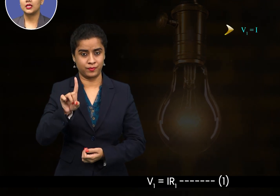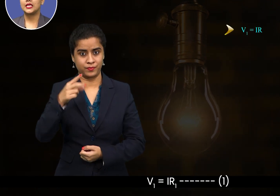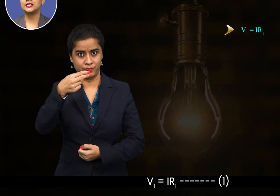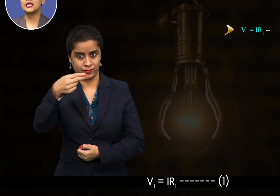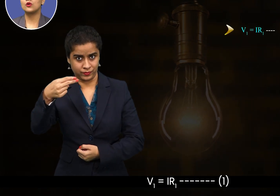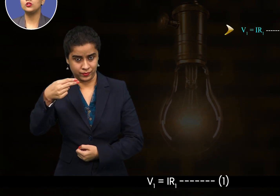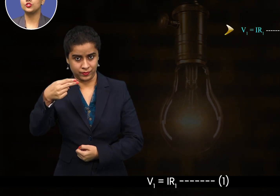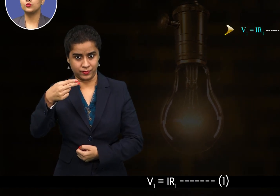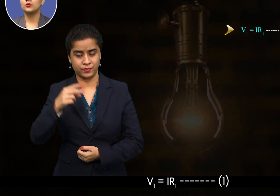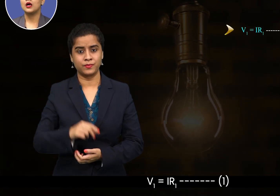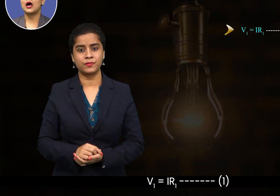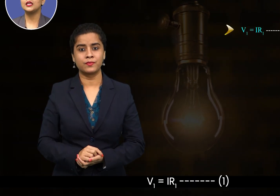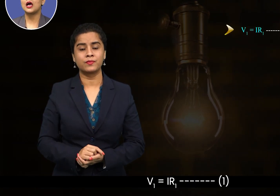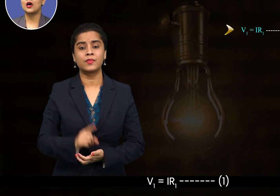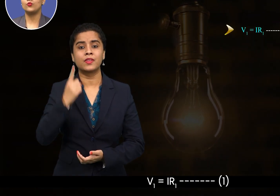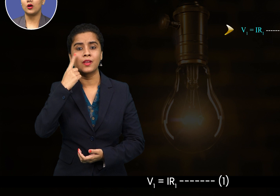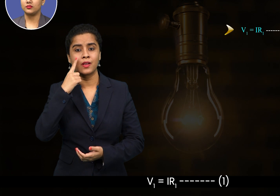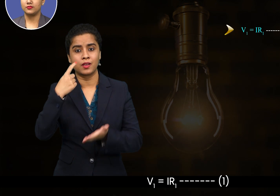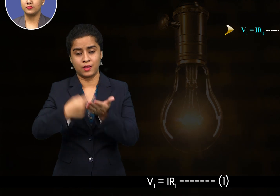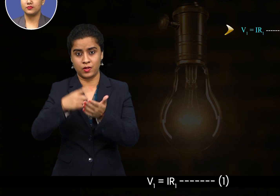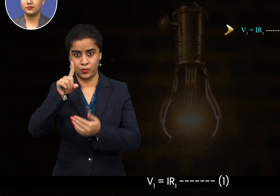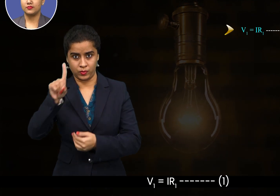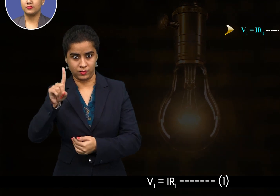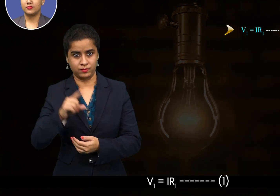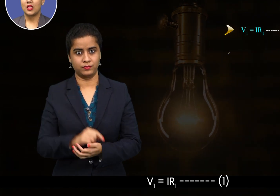V1 is equal to IR1,